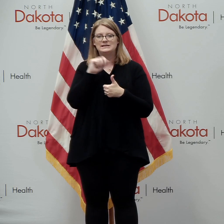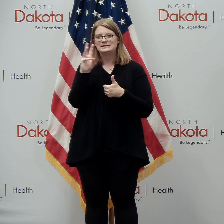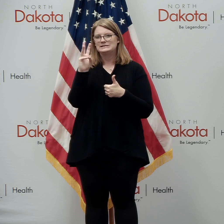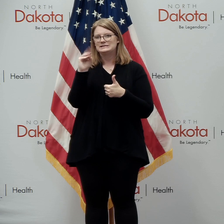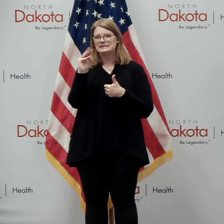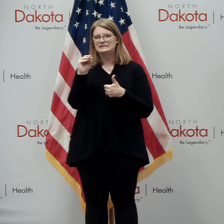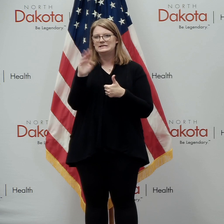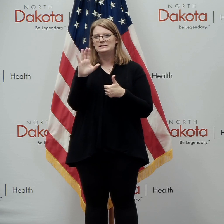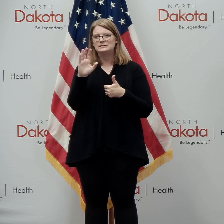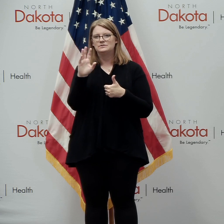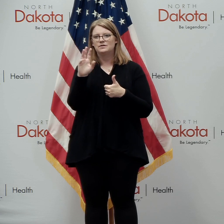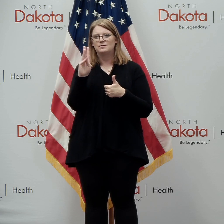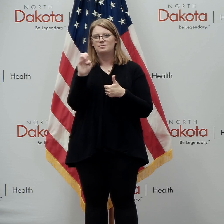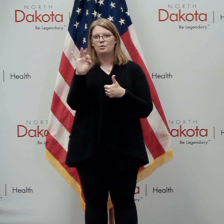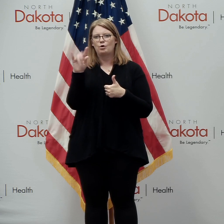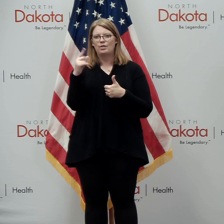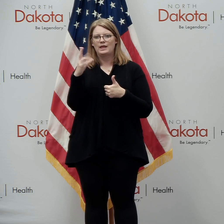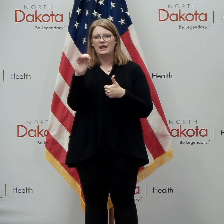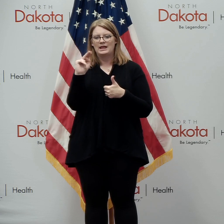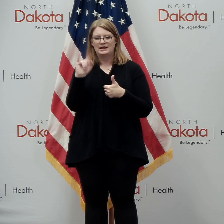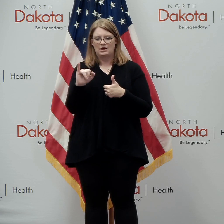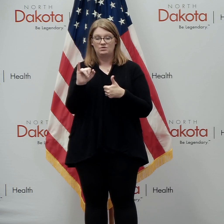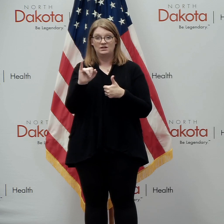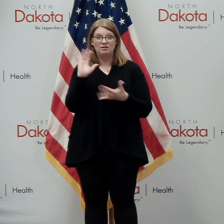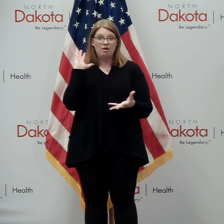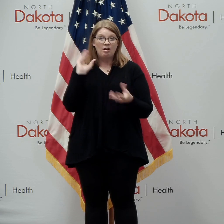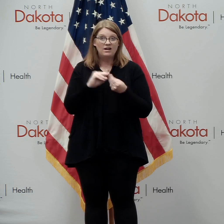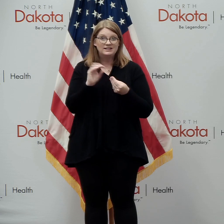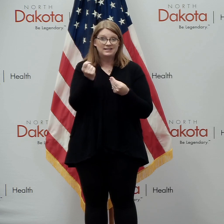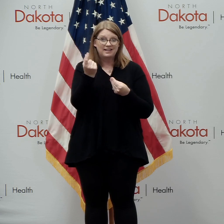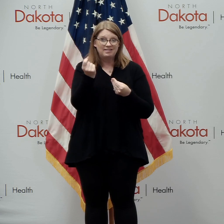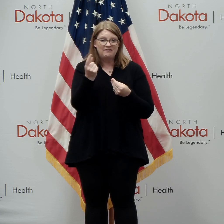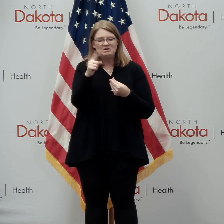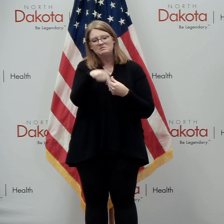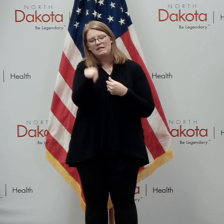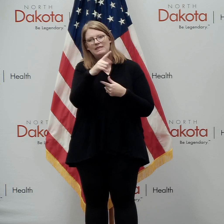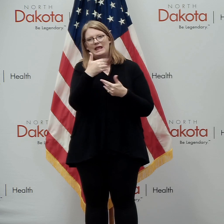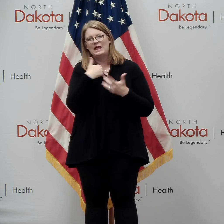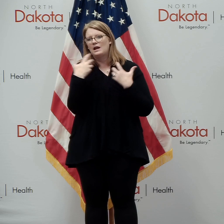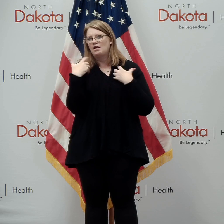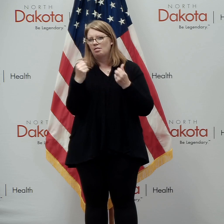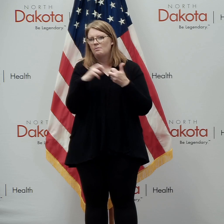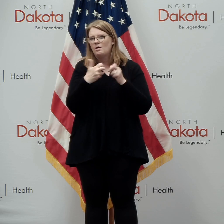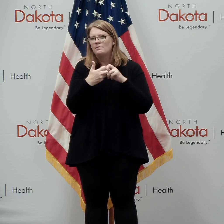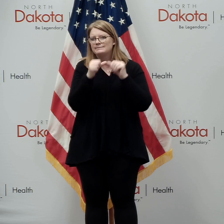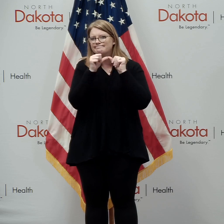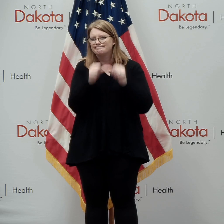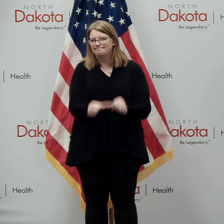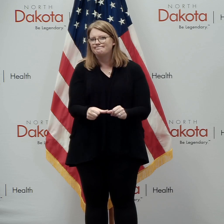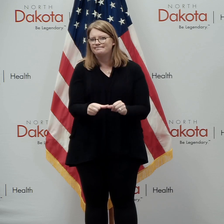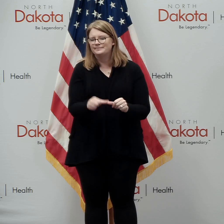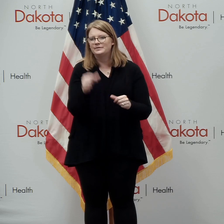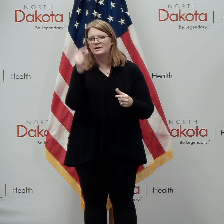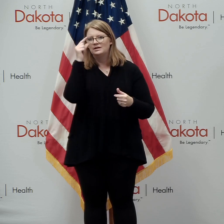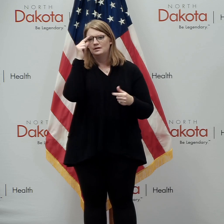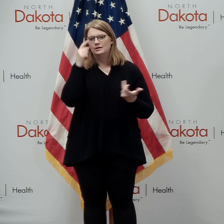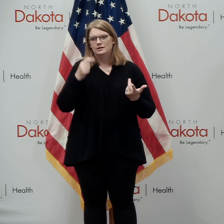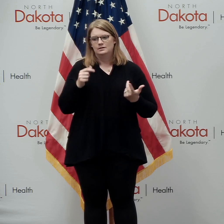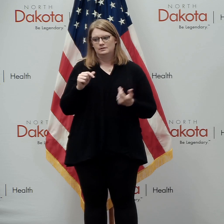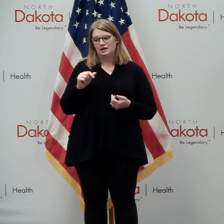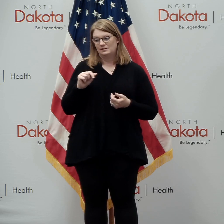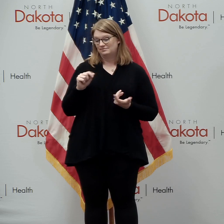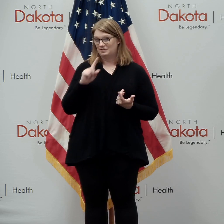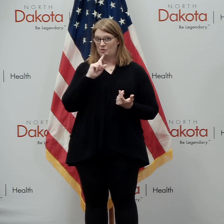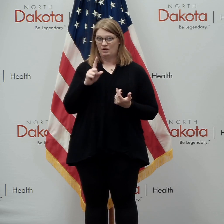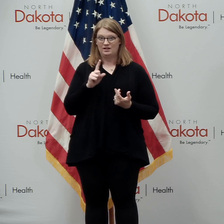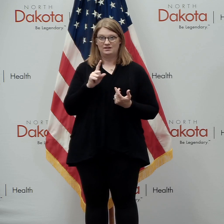Burleigh County, and each of those 11 individuals also had underlying health conditions, which again, COVID can